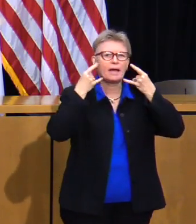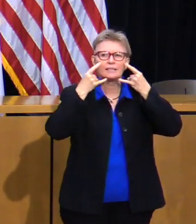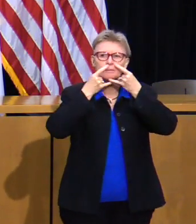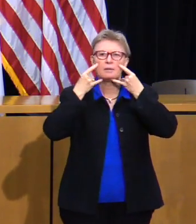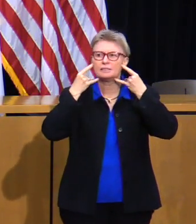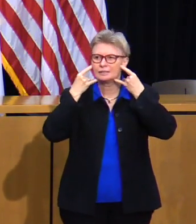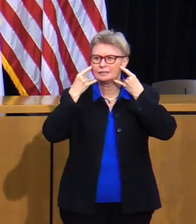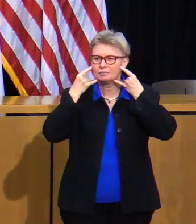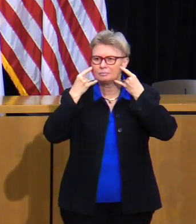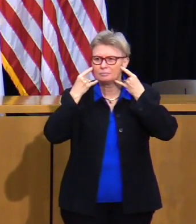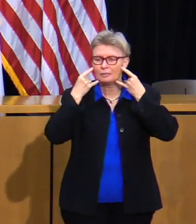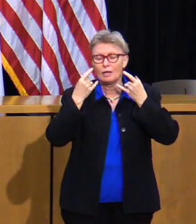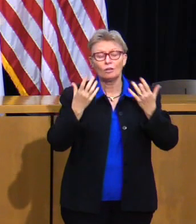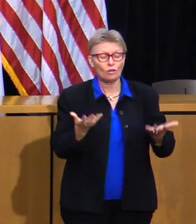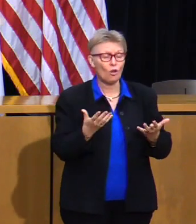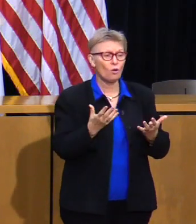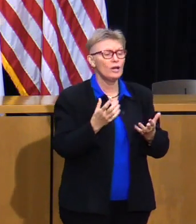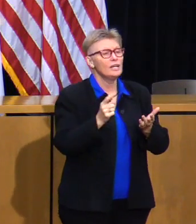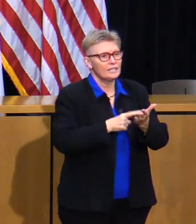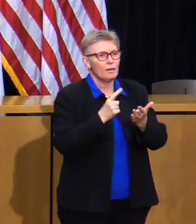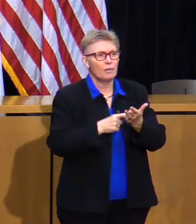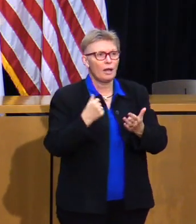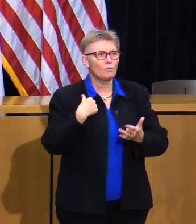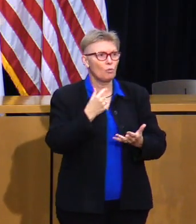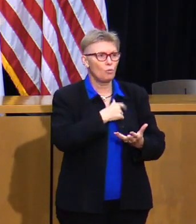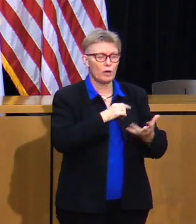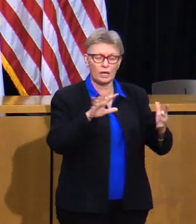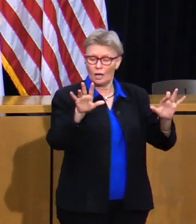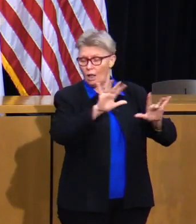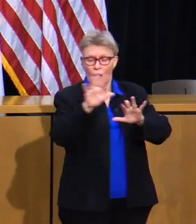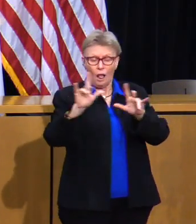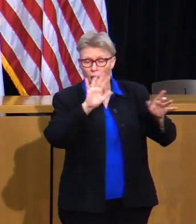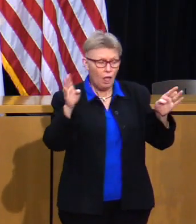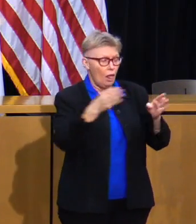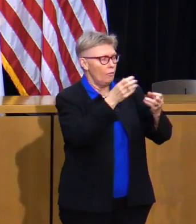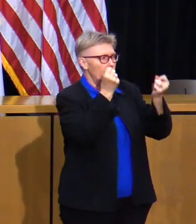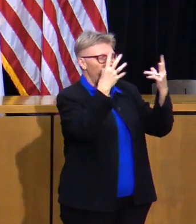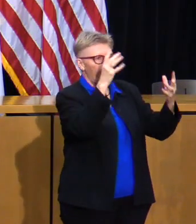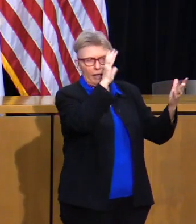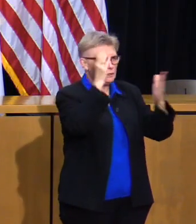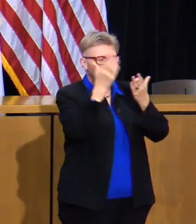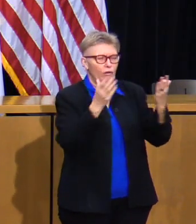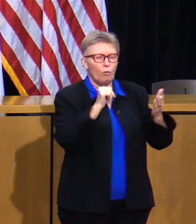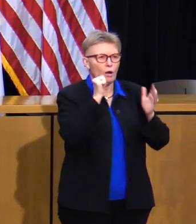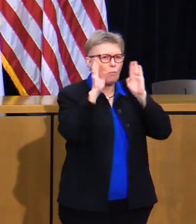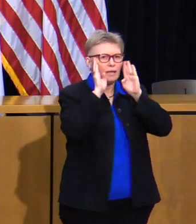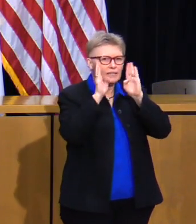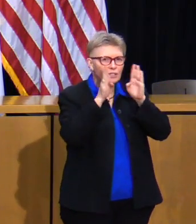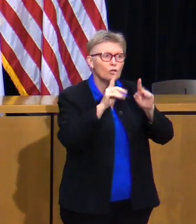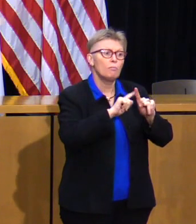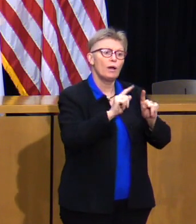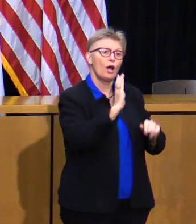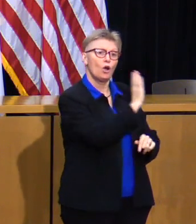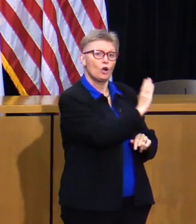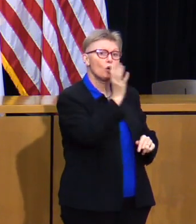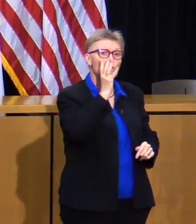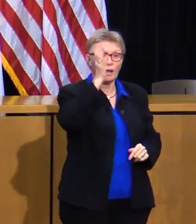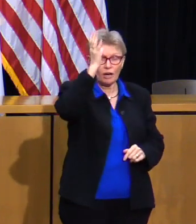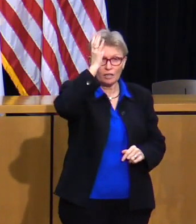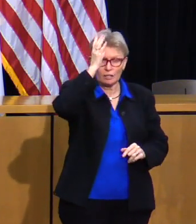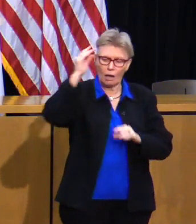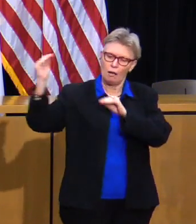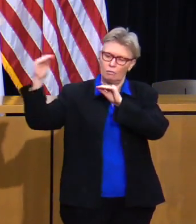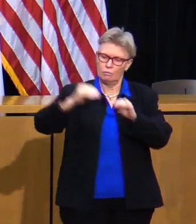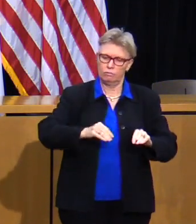today's politics. Her parents immigrated from Colombia to the United States for the educational opportunities and for a better